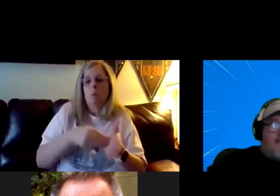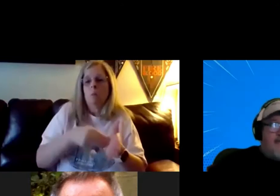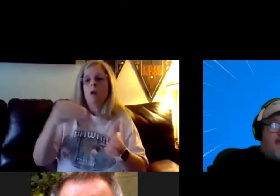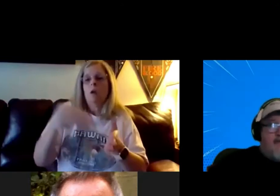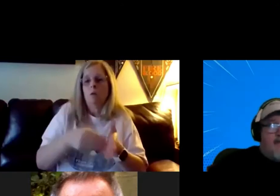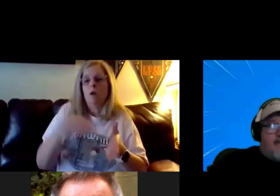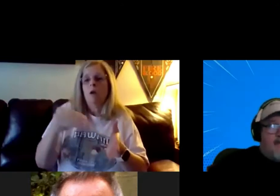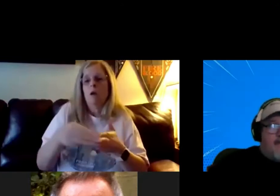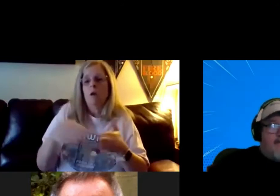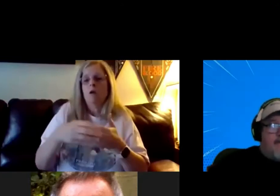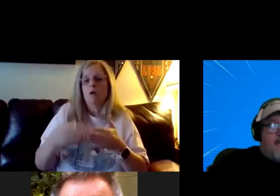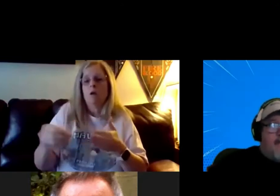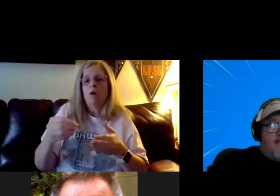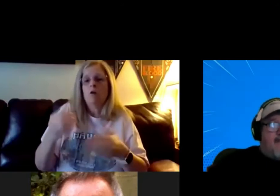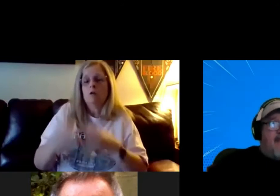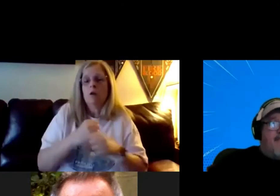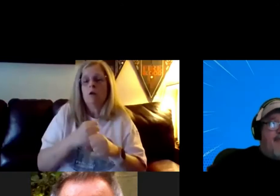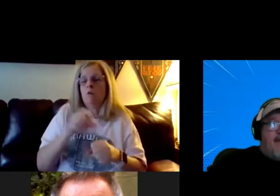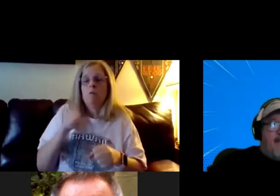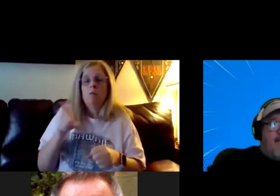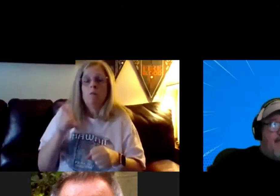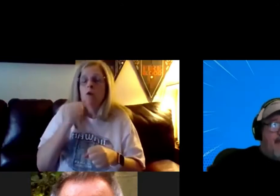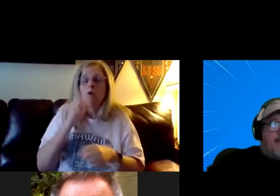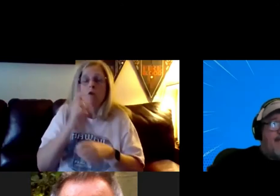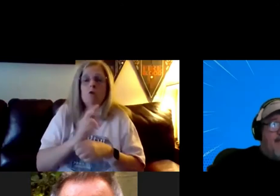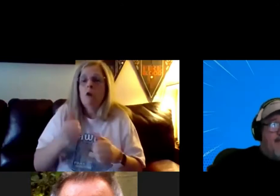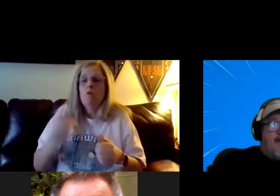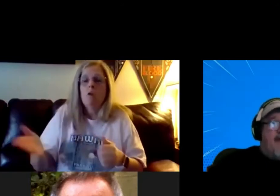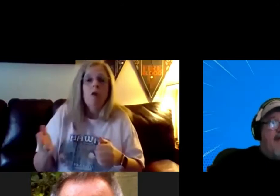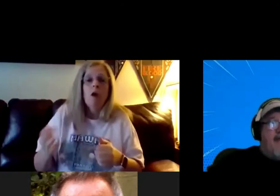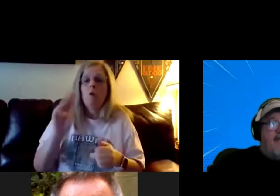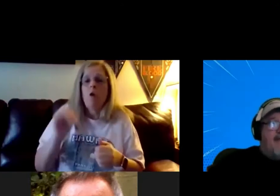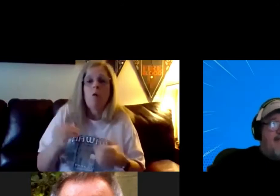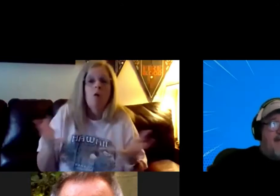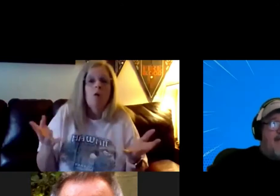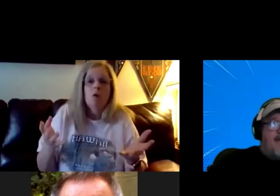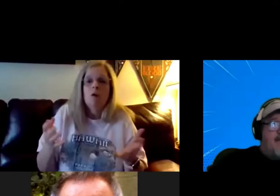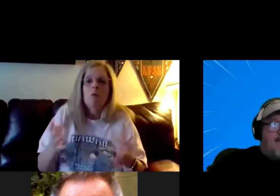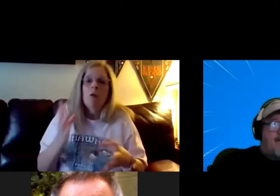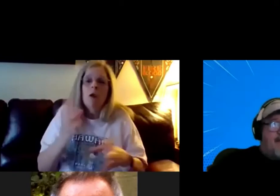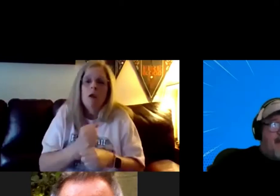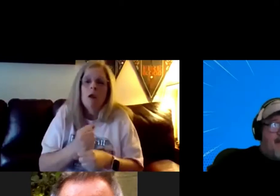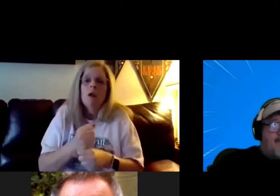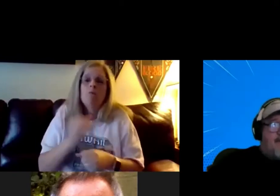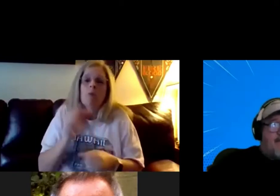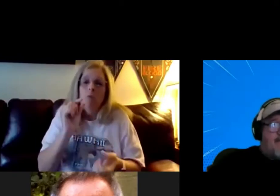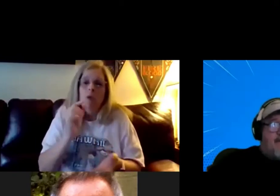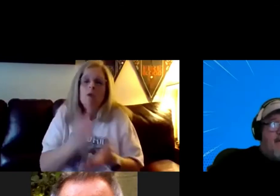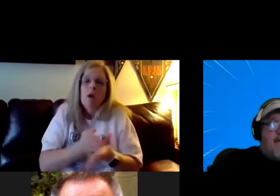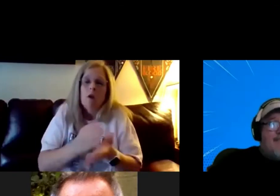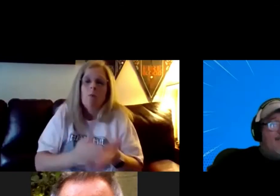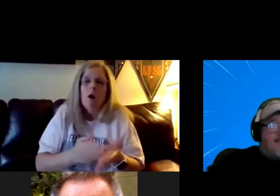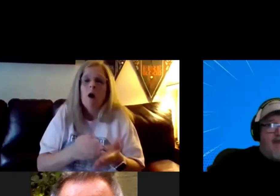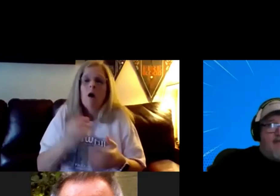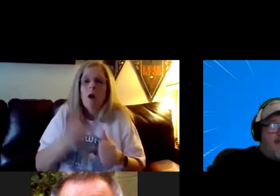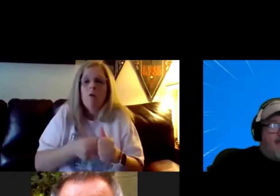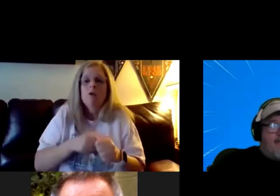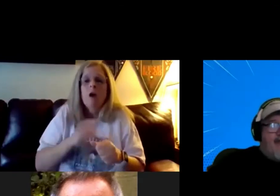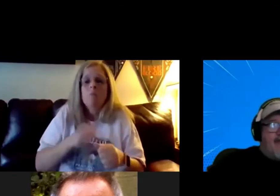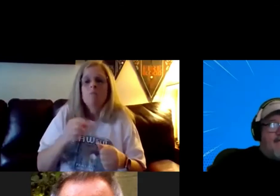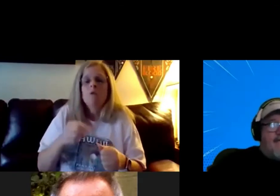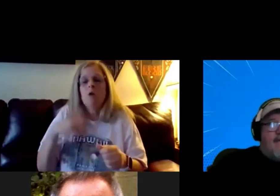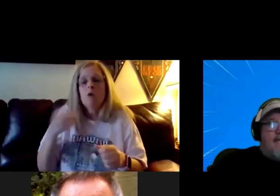use everything at Walmart either. But they get paid a little piece of the pie every time somebody goes past the cash register. The same